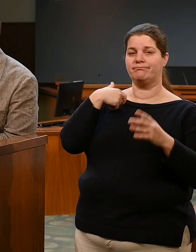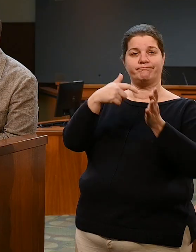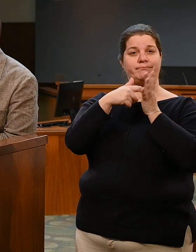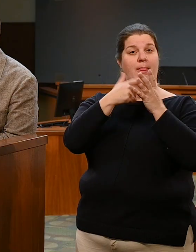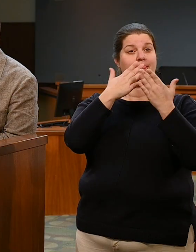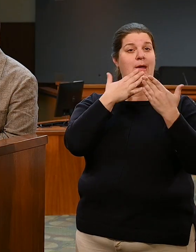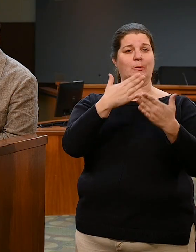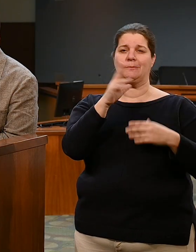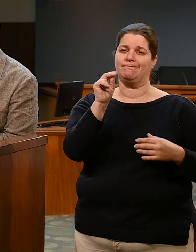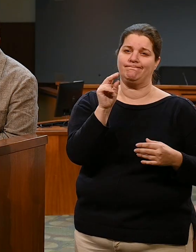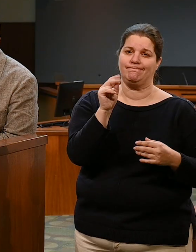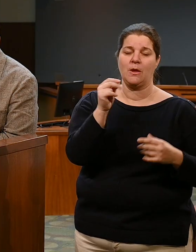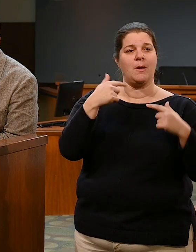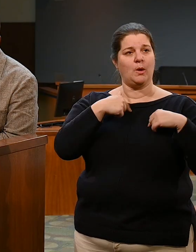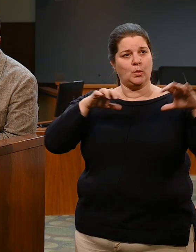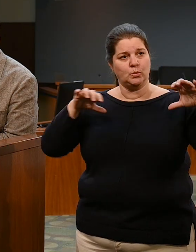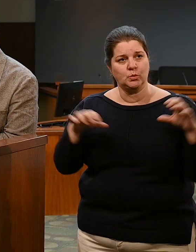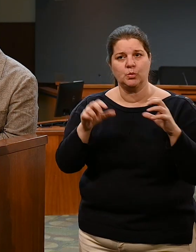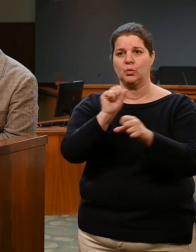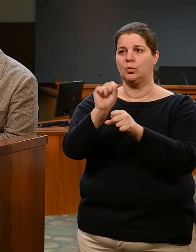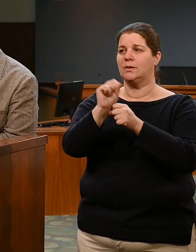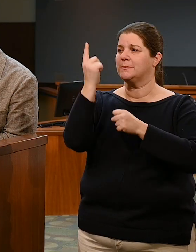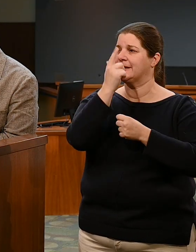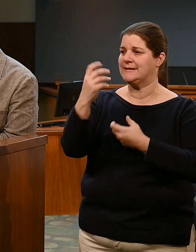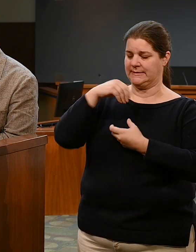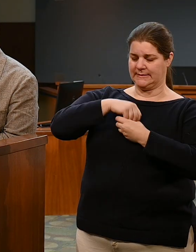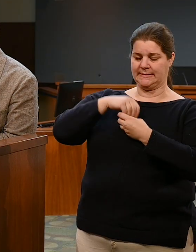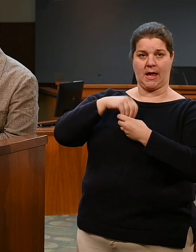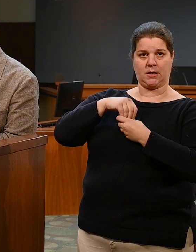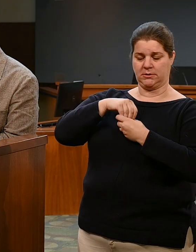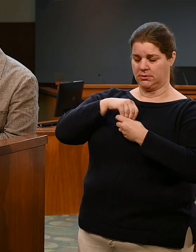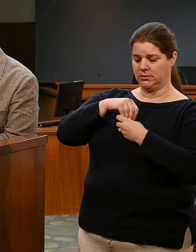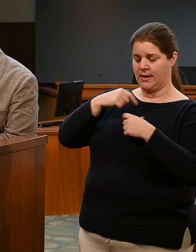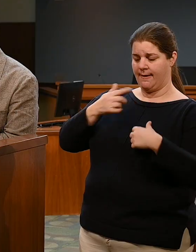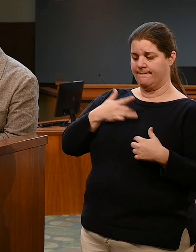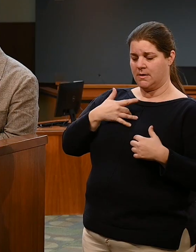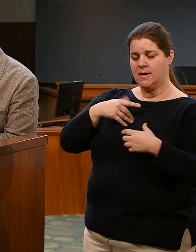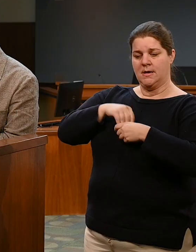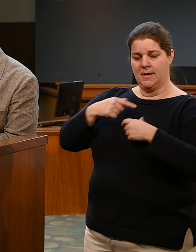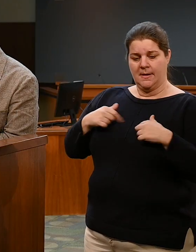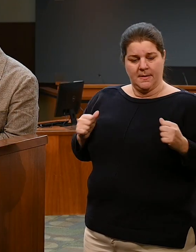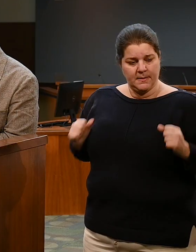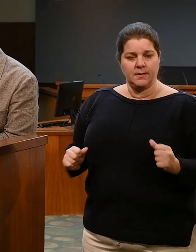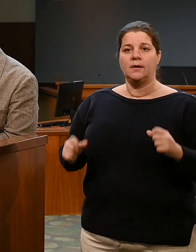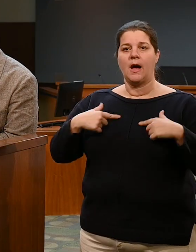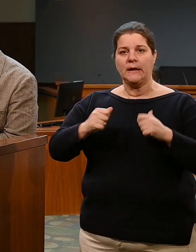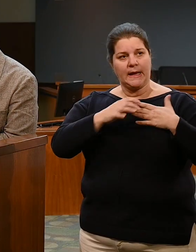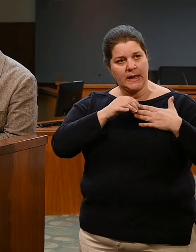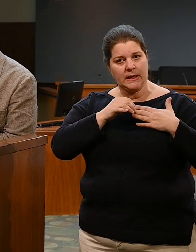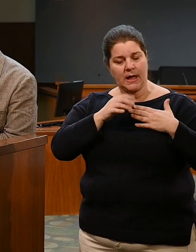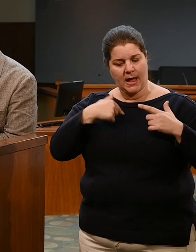get them, right? You do this work because somewhere deep inside you, you think that you can leave the world a little bit better than it was when you got